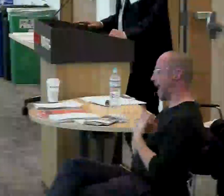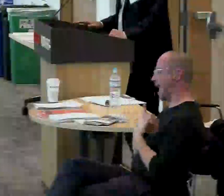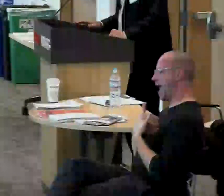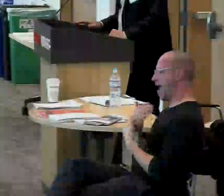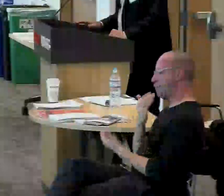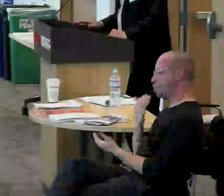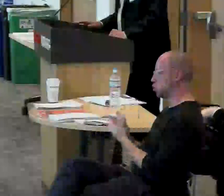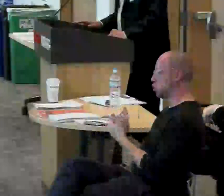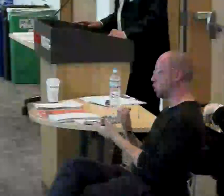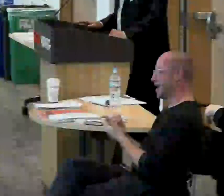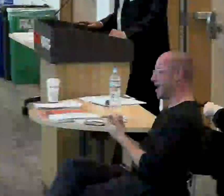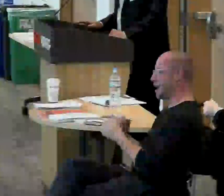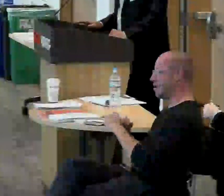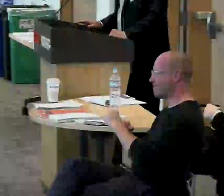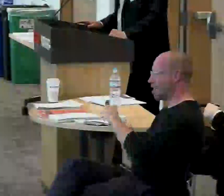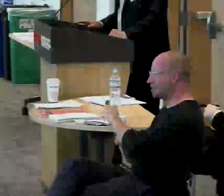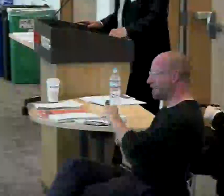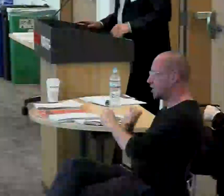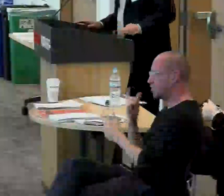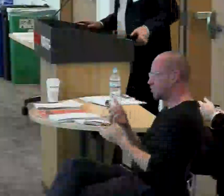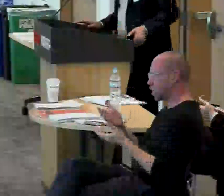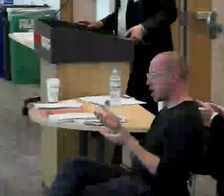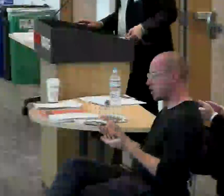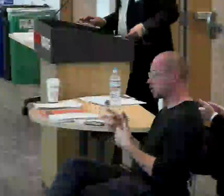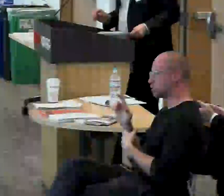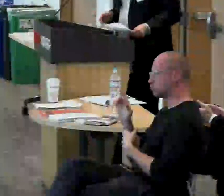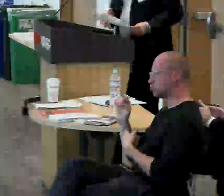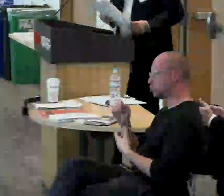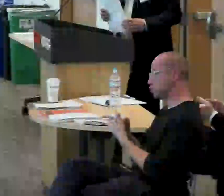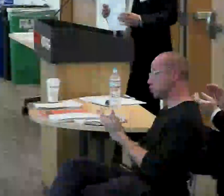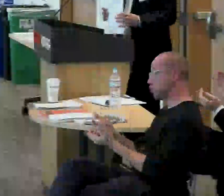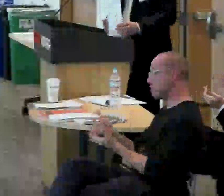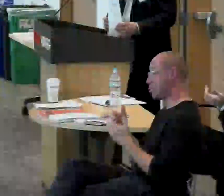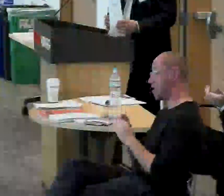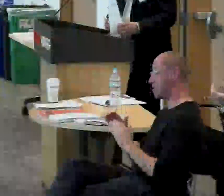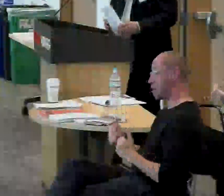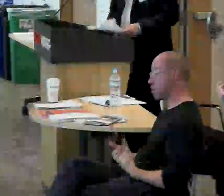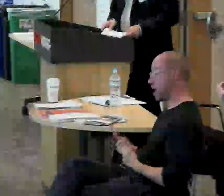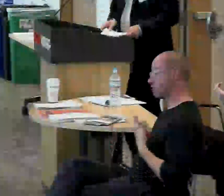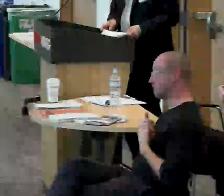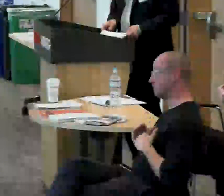life. Any questions? That's all from me.